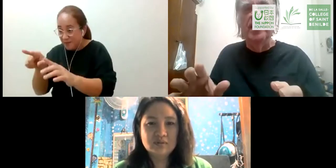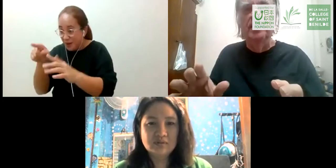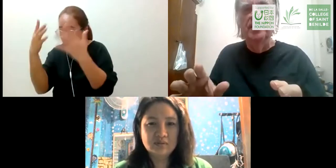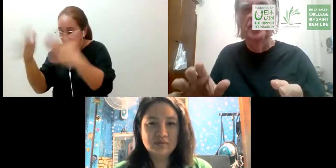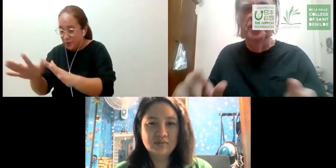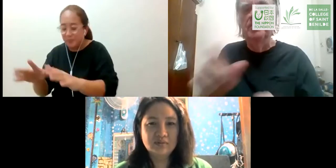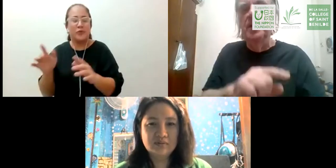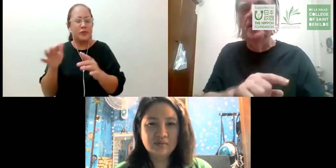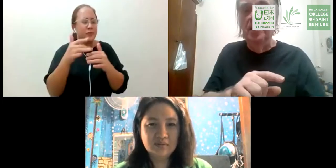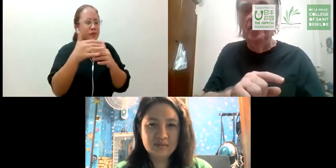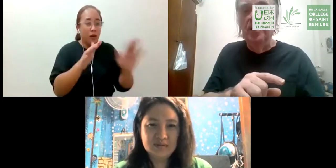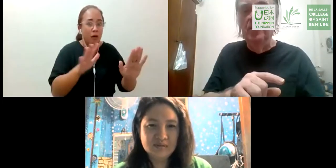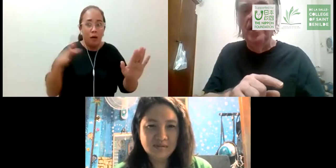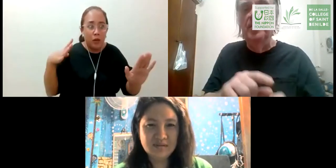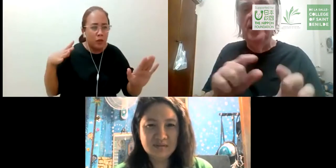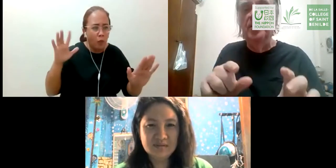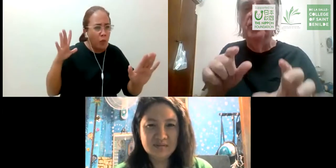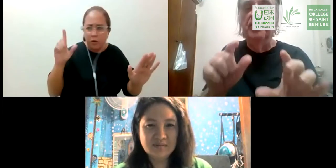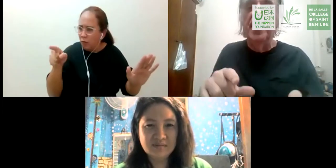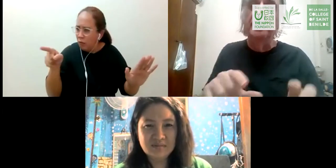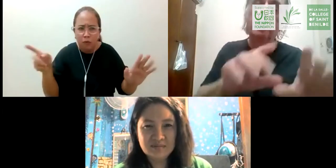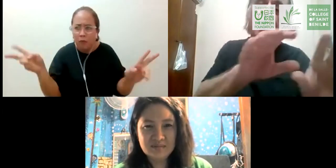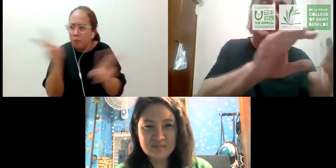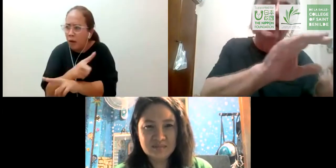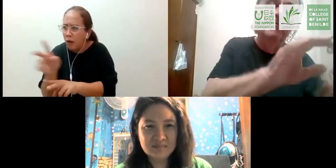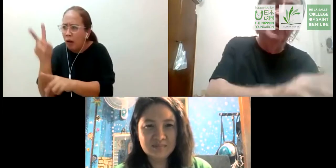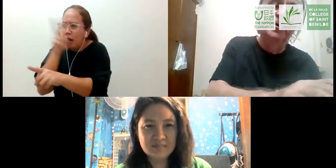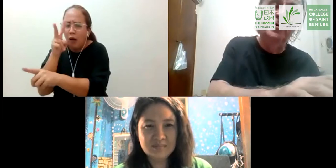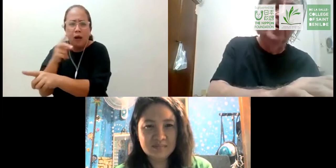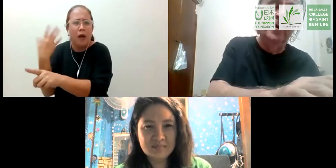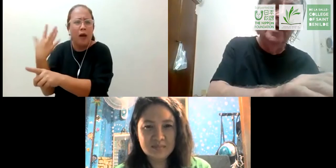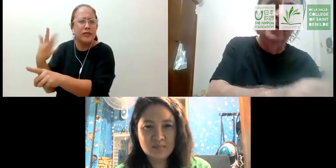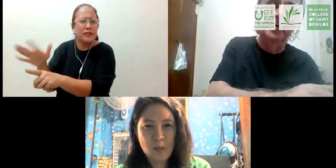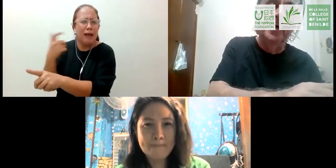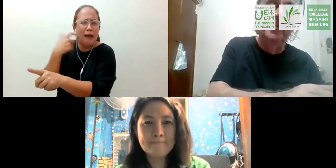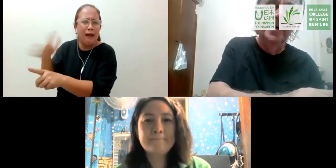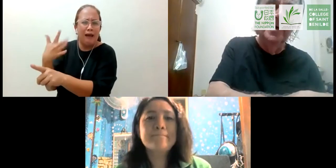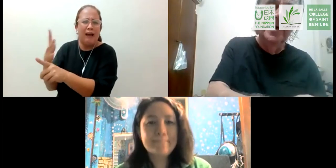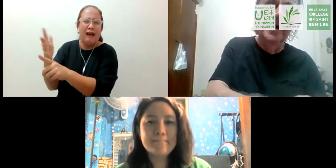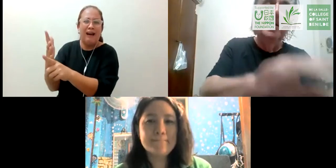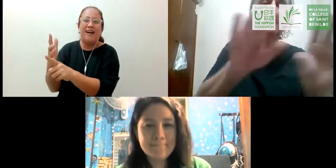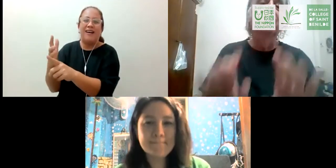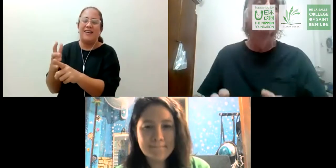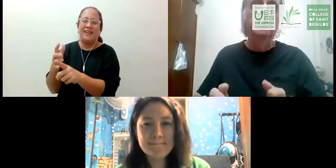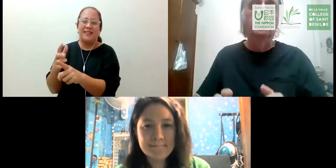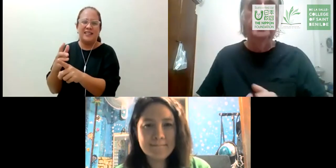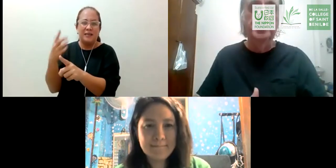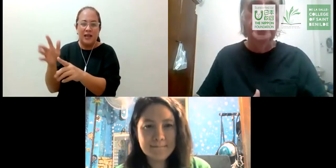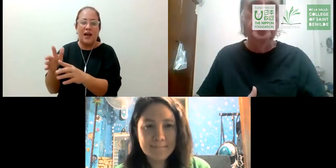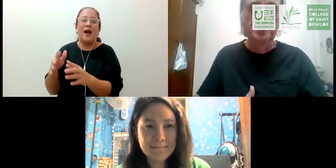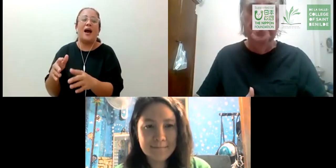but wait, shouldn't it be the other way around? Because you forgot you already finished with hand shape and then you move